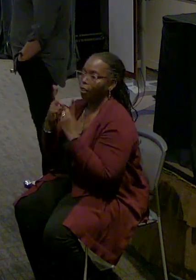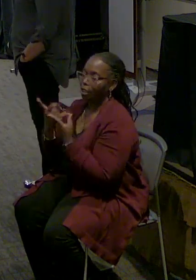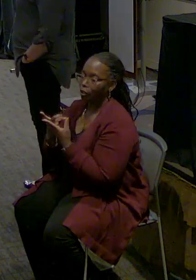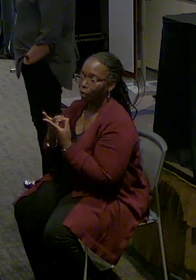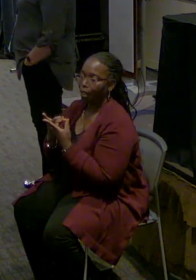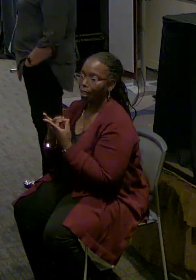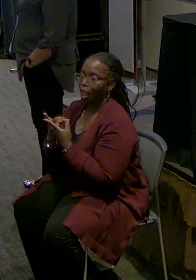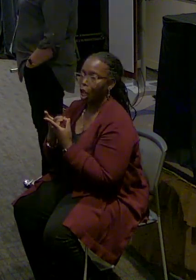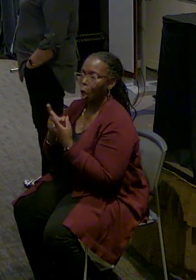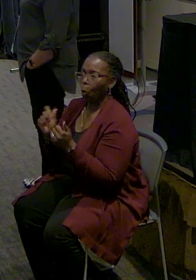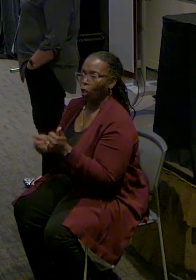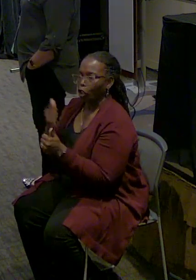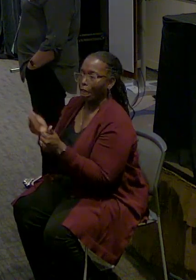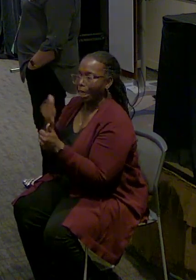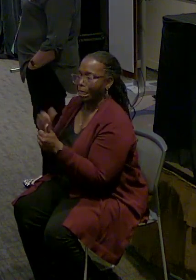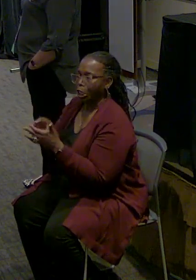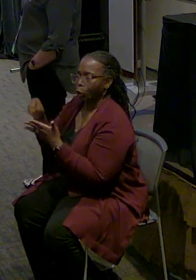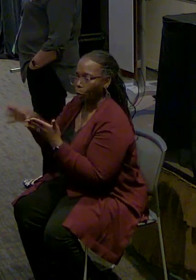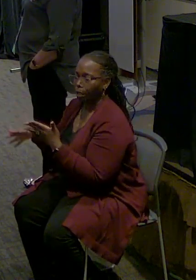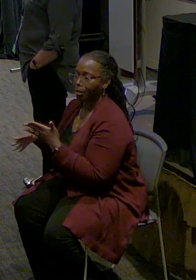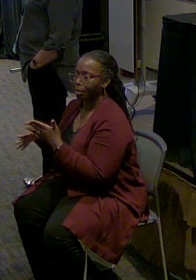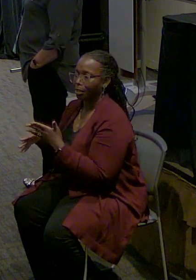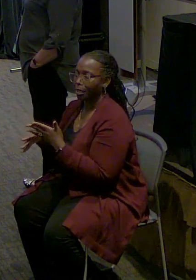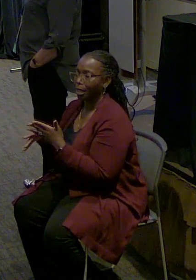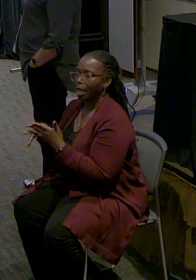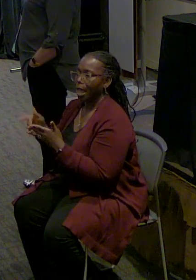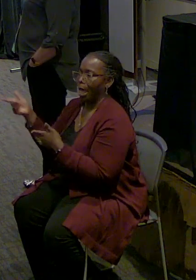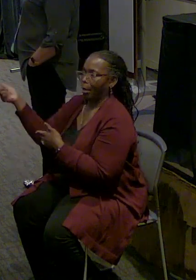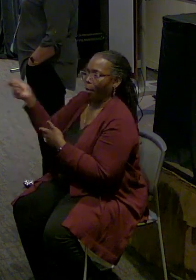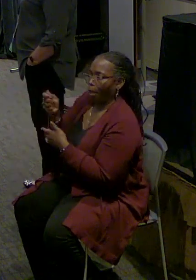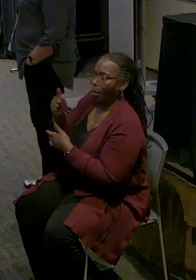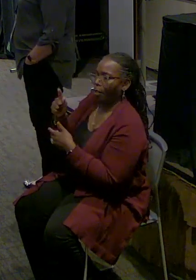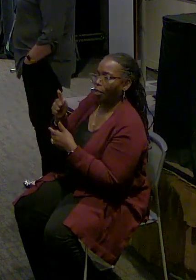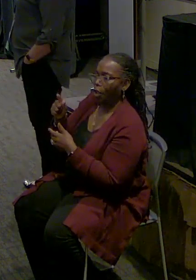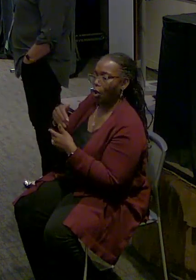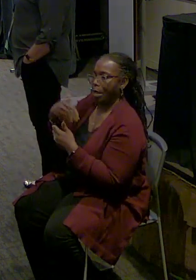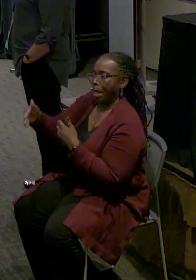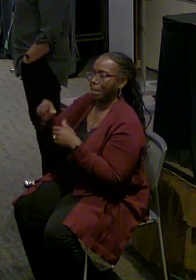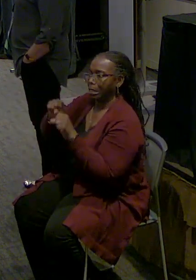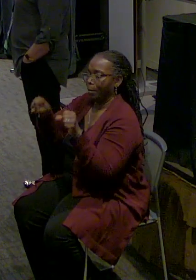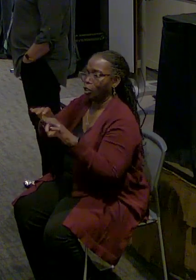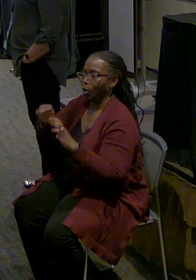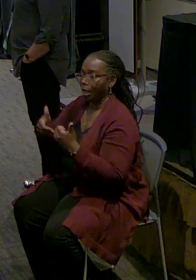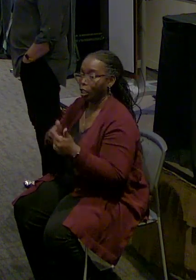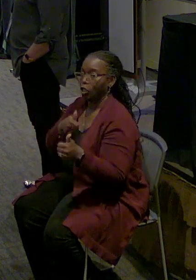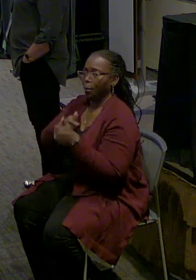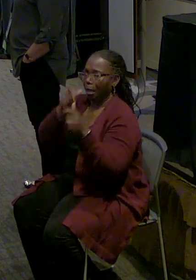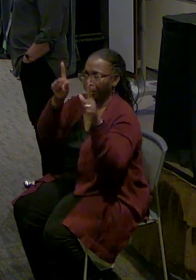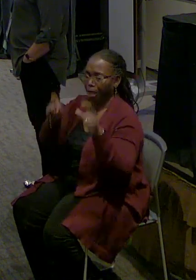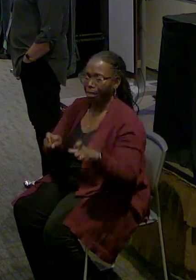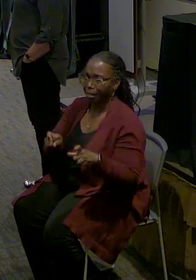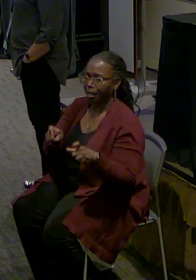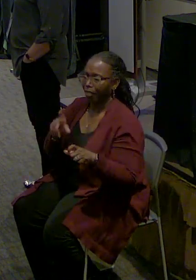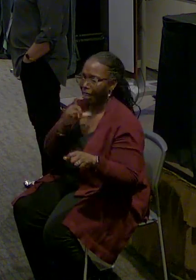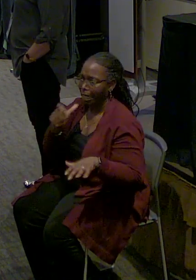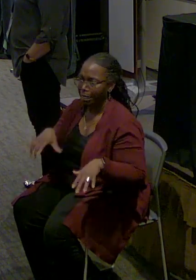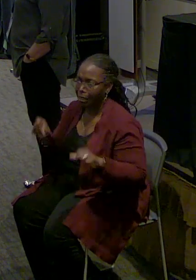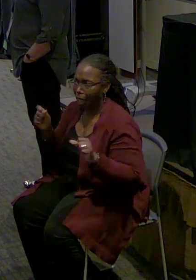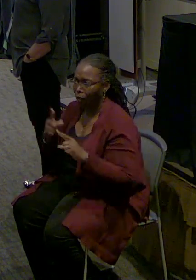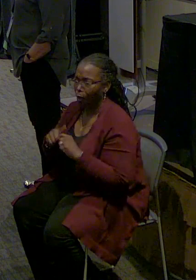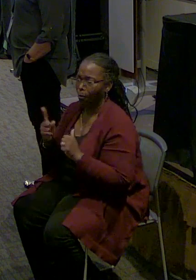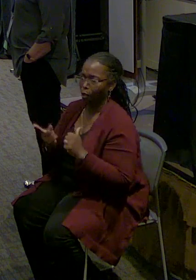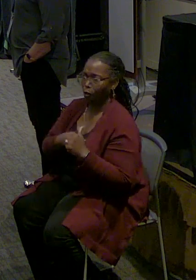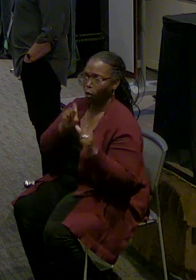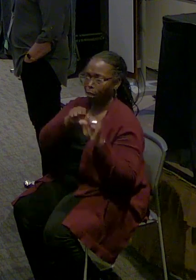were chasing down students and pulling them out of their next semester classes to make up tests that they didn't take from the